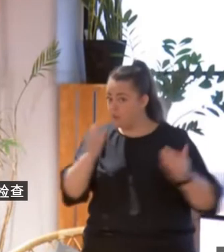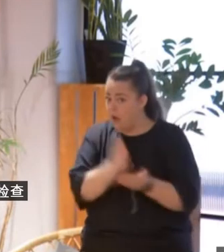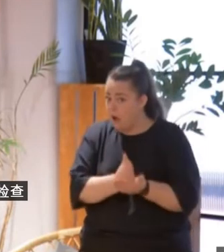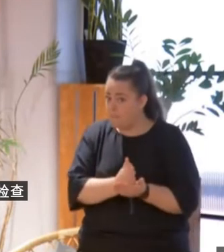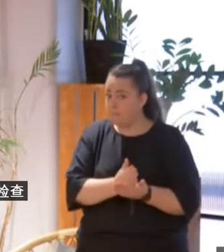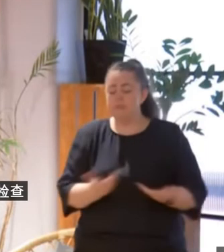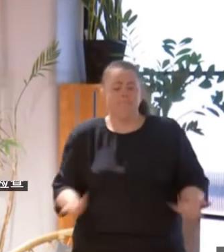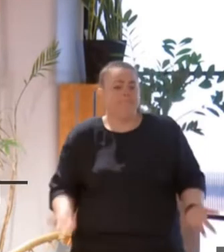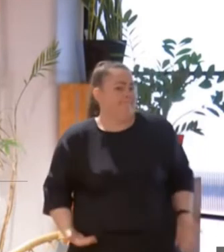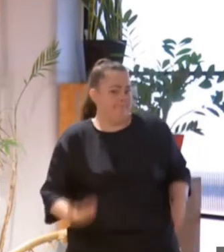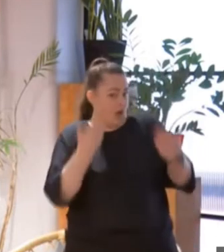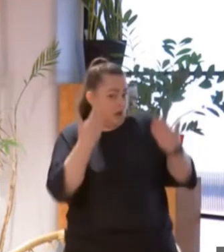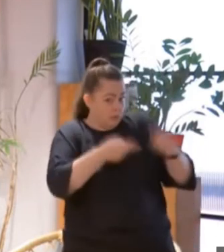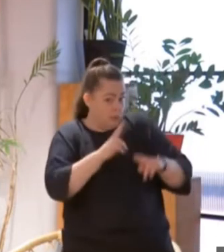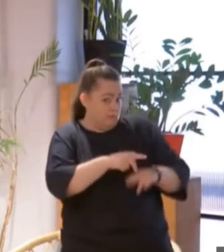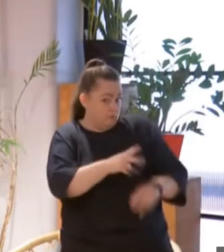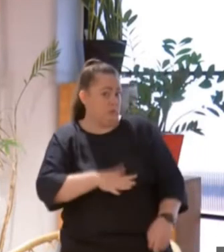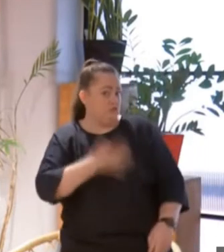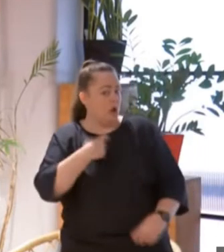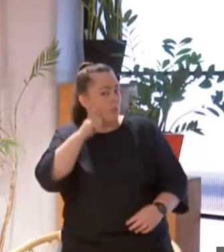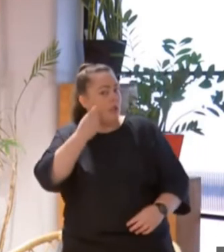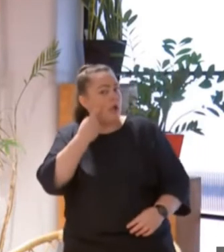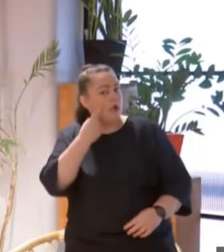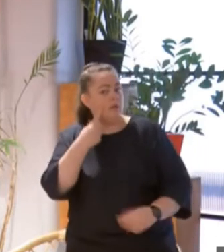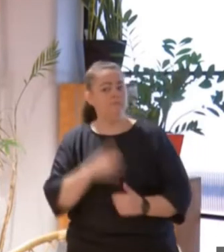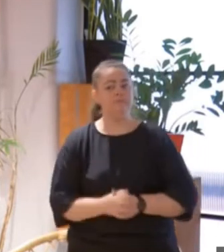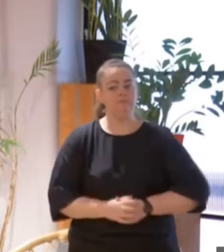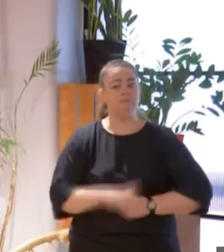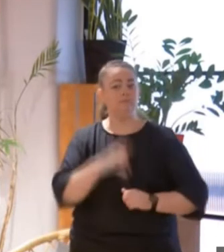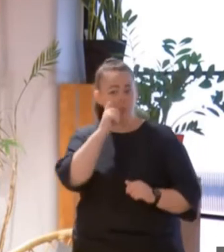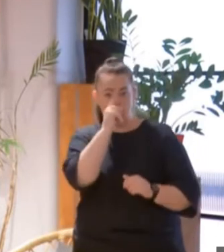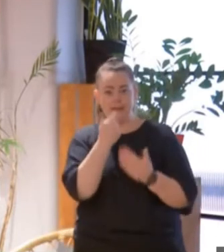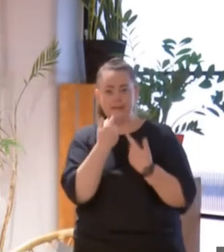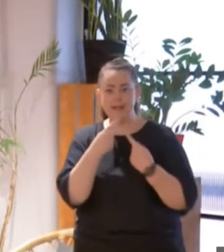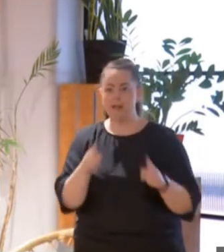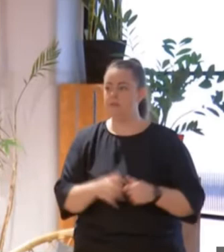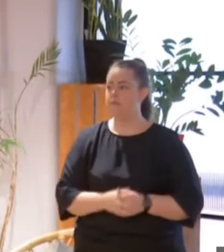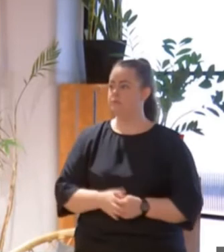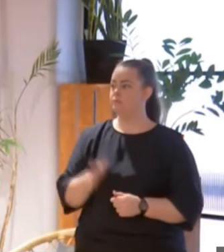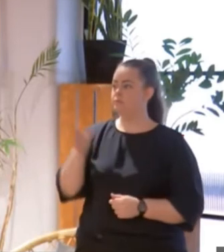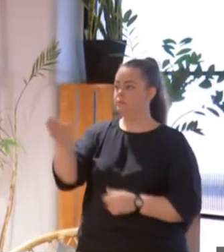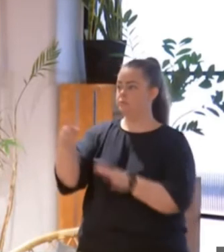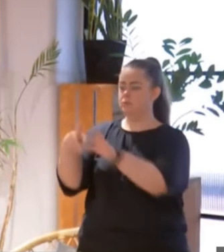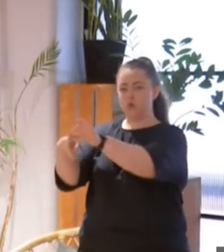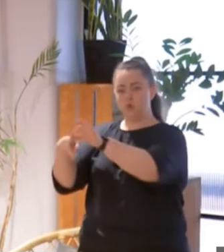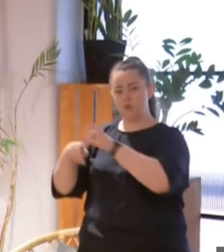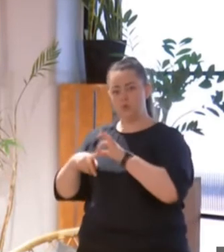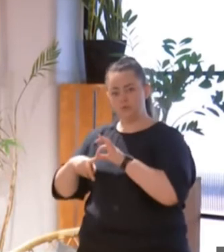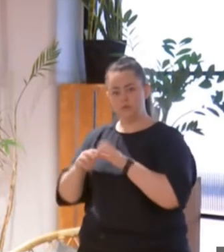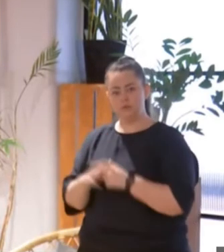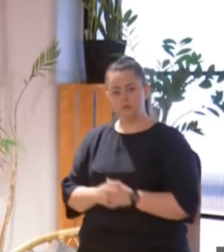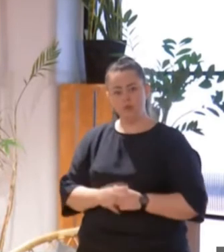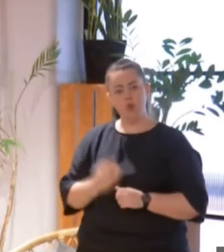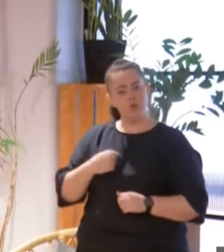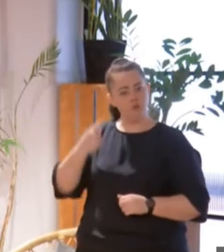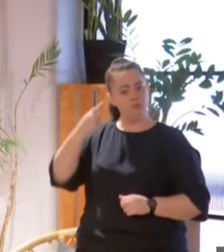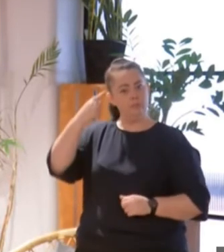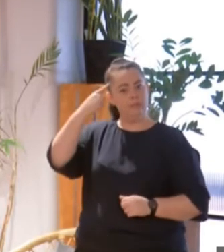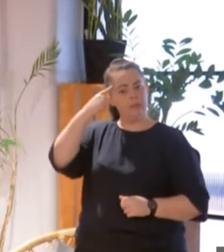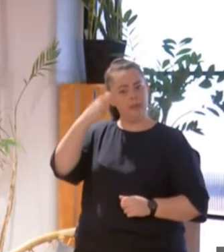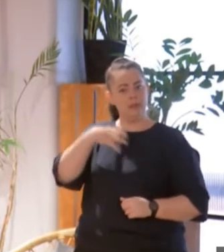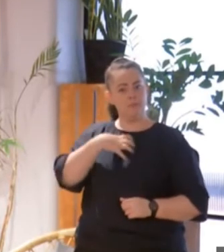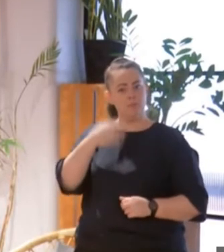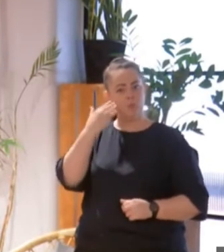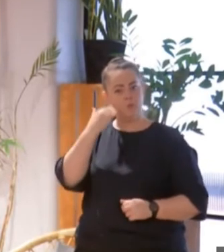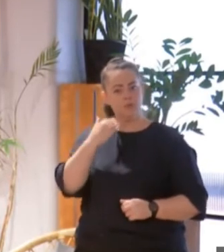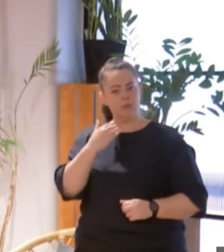interest in that. I will provide that to you actually. Premier, do you think there have been more people with a seat, more women with a seat at the